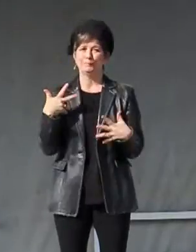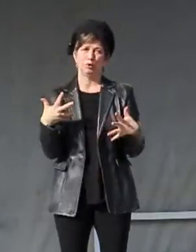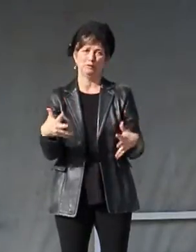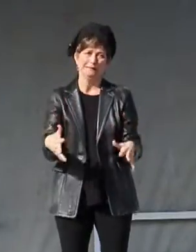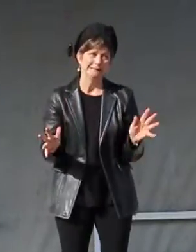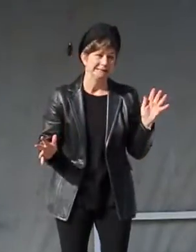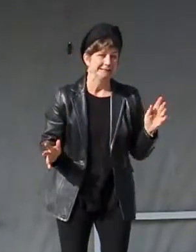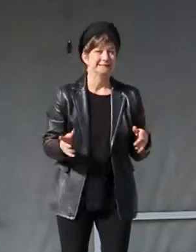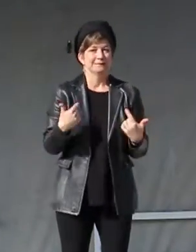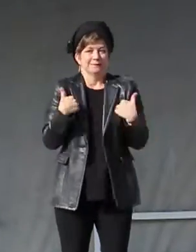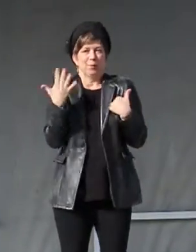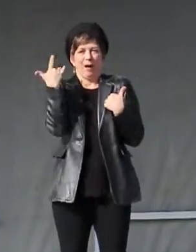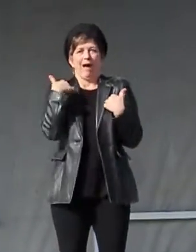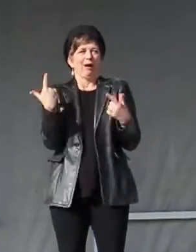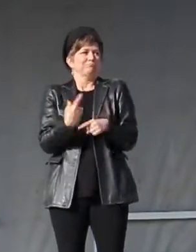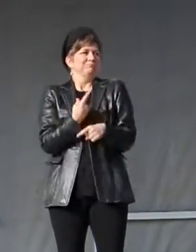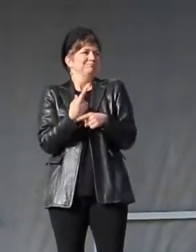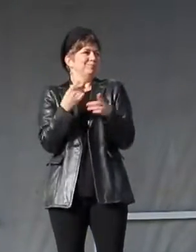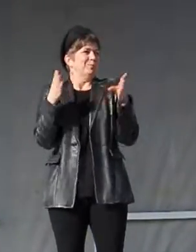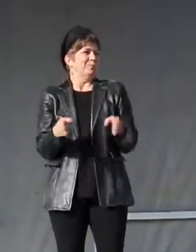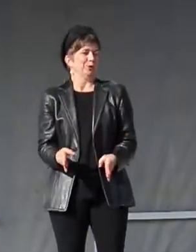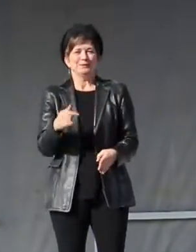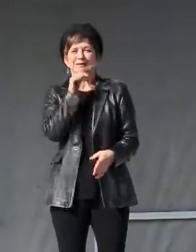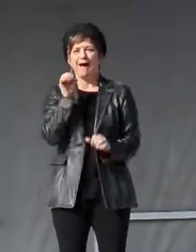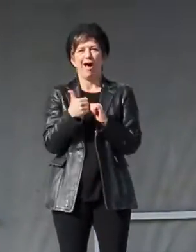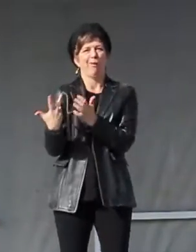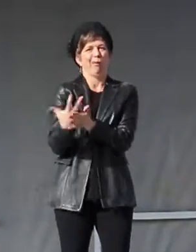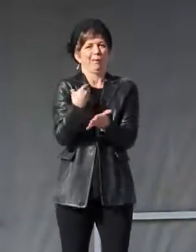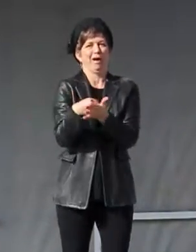nervous, because I'm an ordinary person. I don't do this for a living.